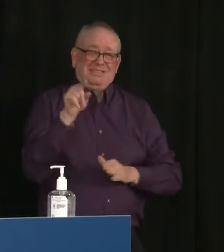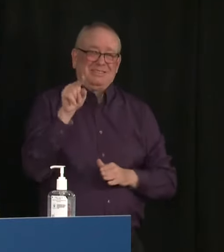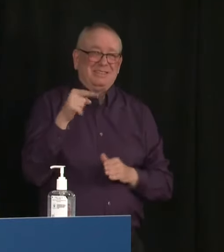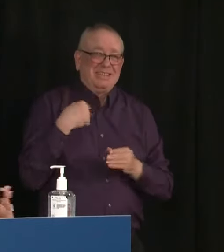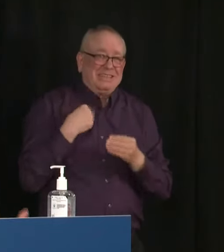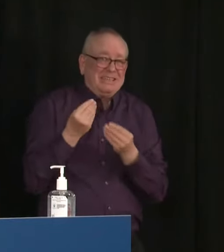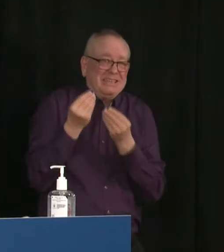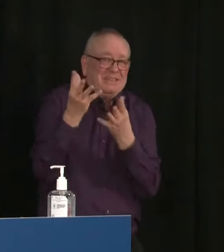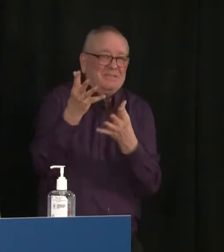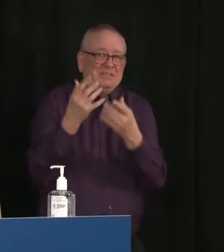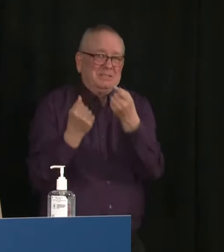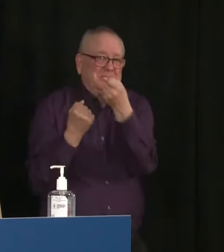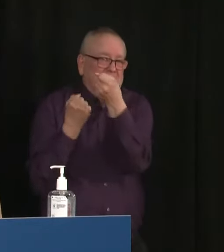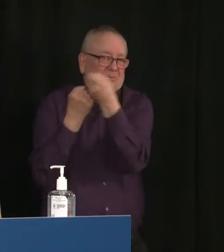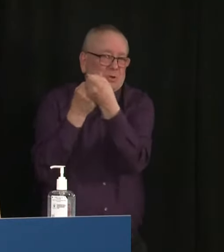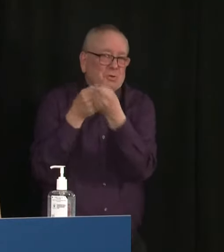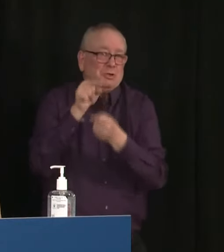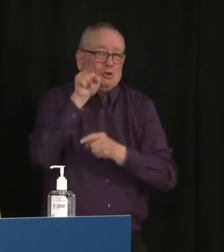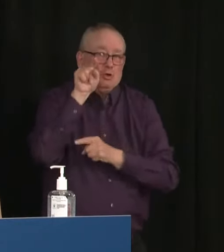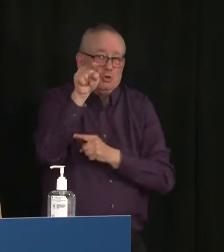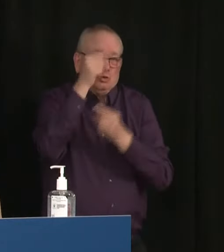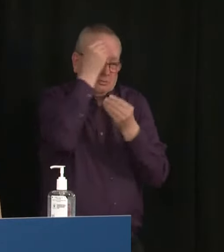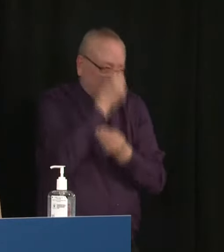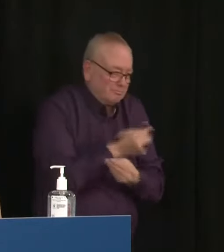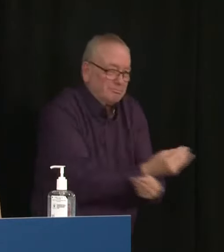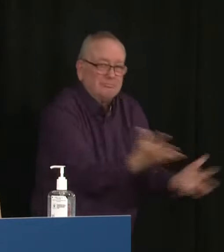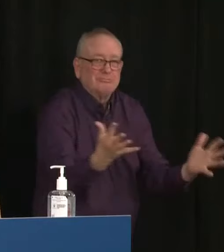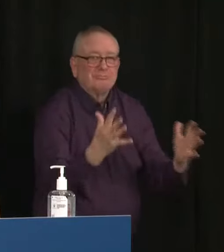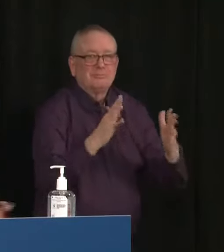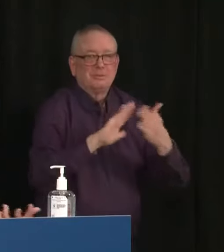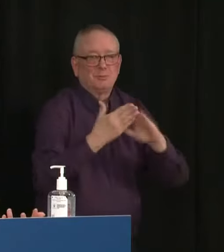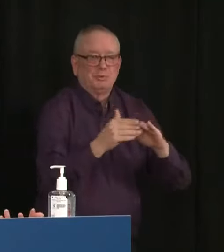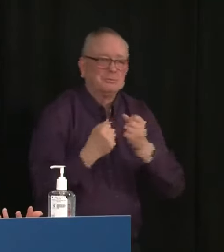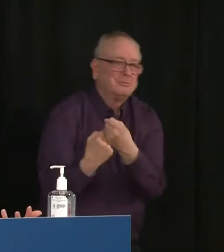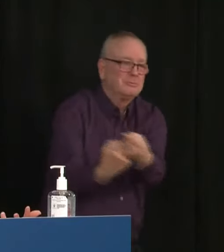message is loud and clear, that until we're able to provide